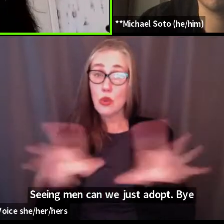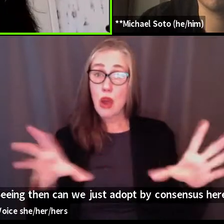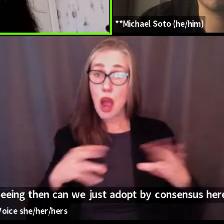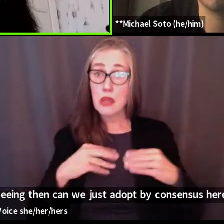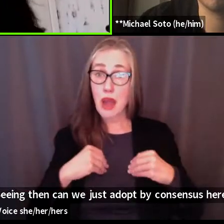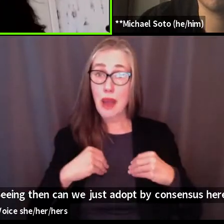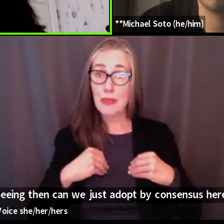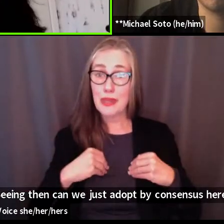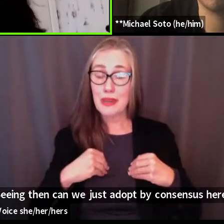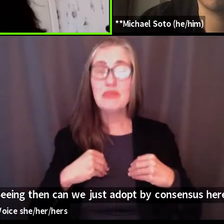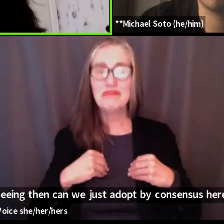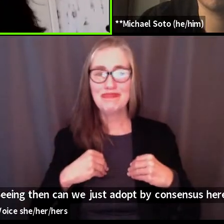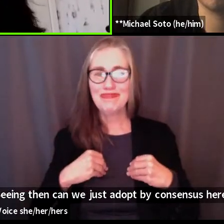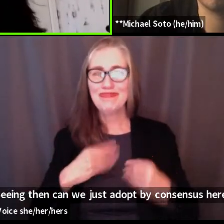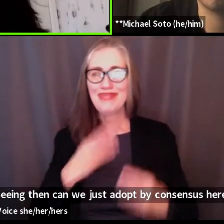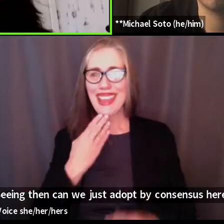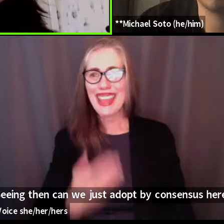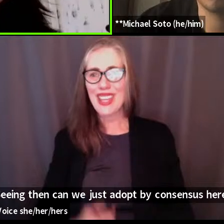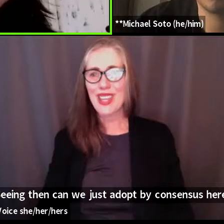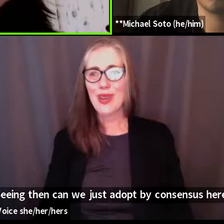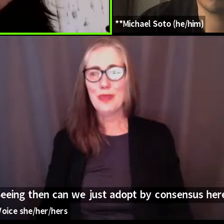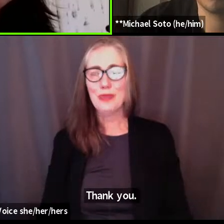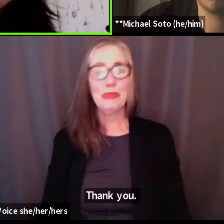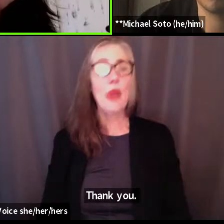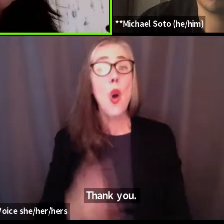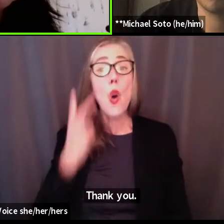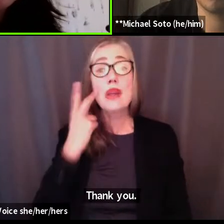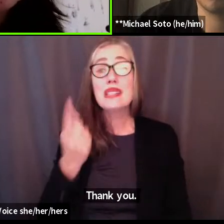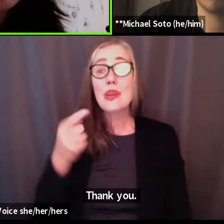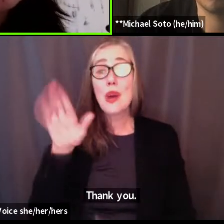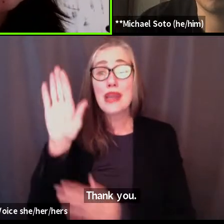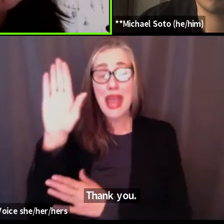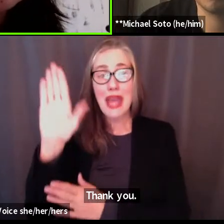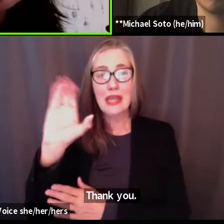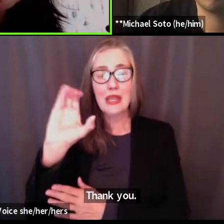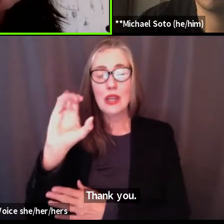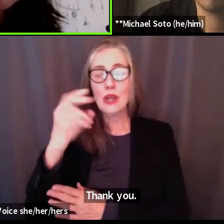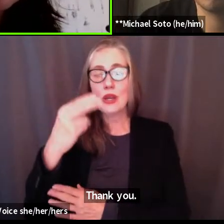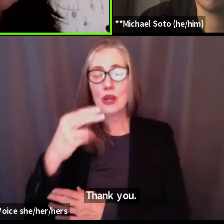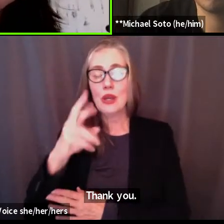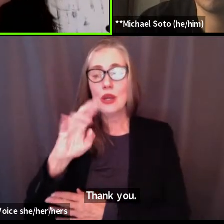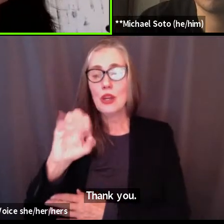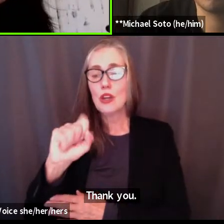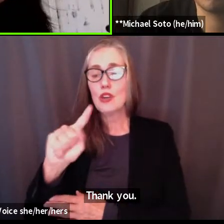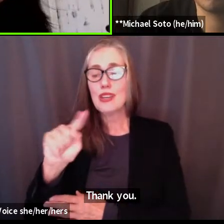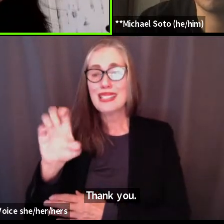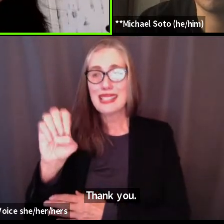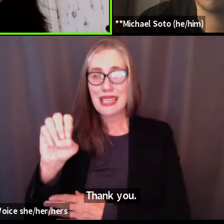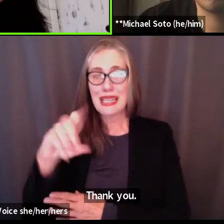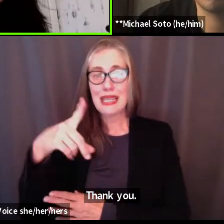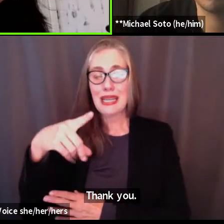Thank you. Oh, I see a hand by Christine Pelosi.